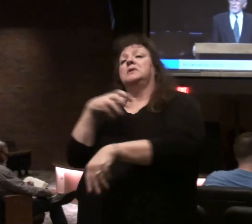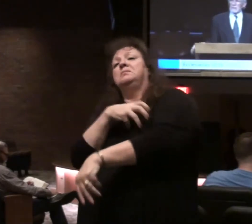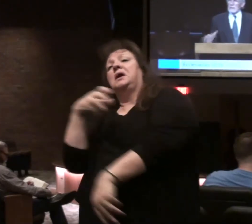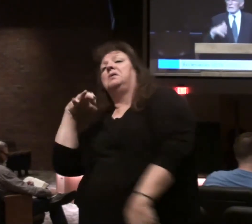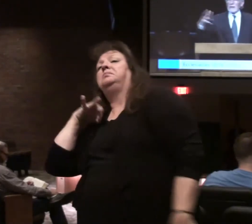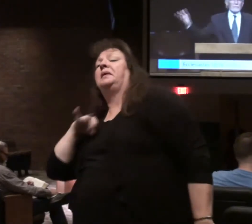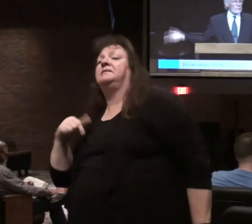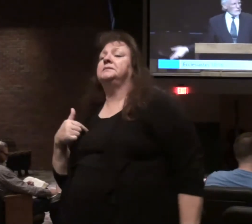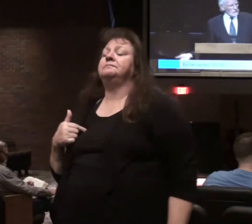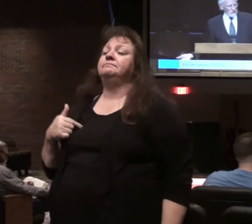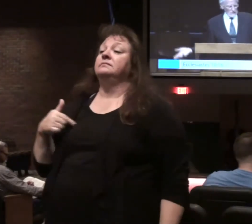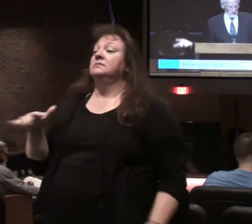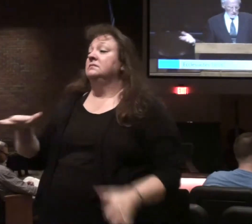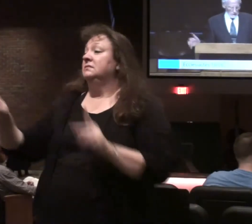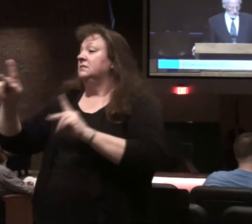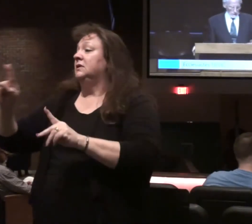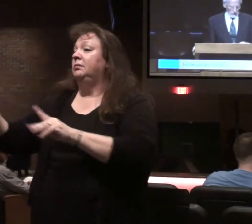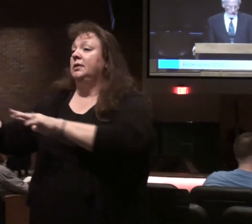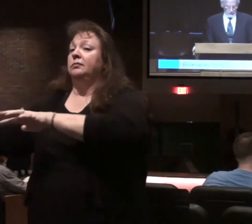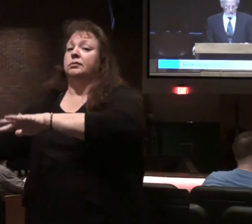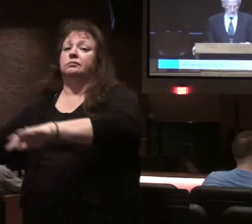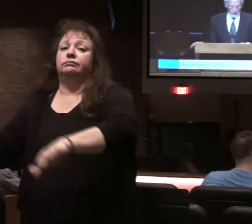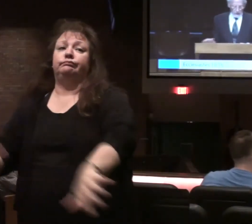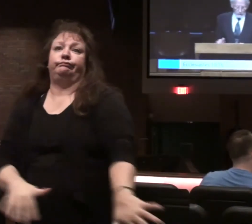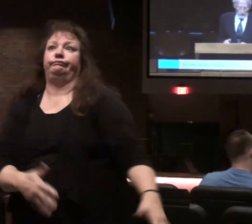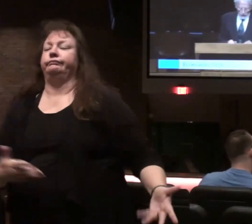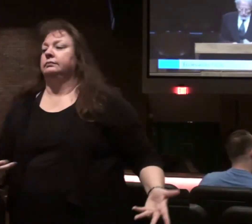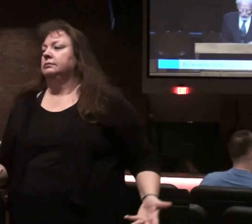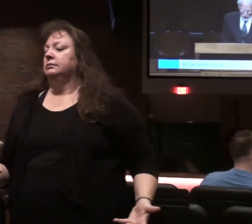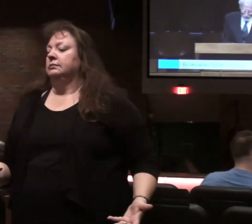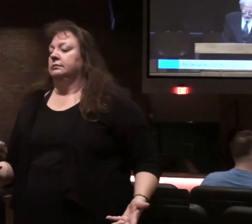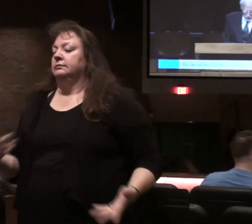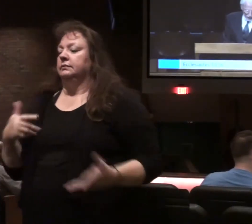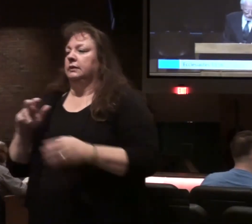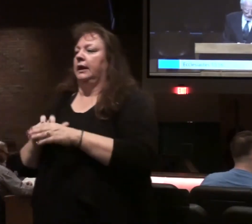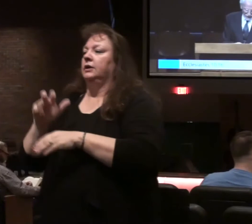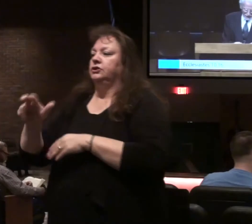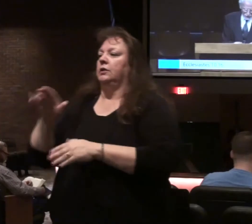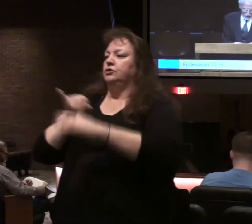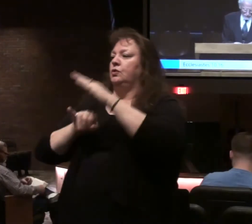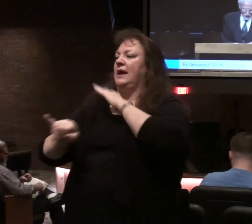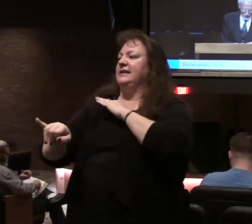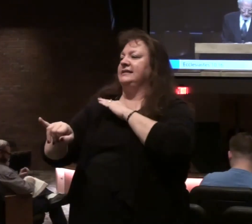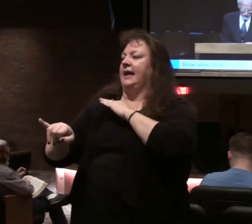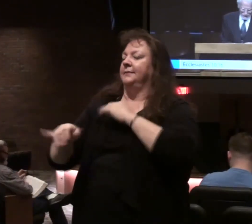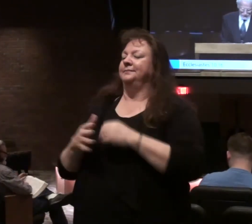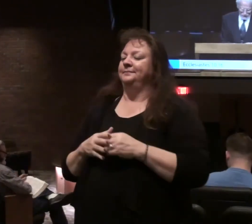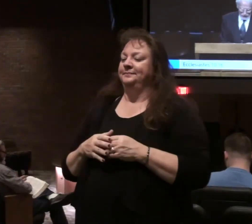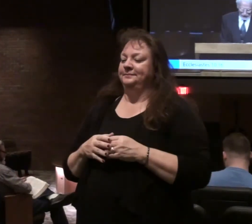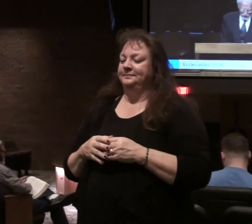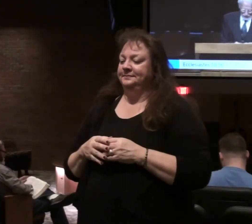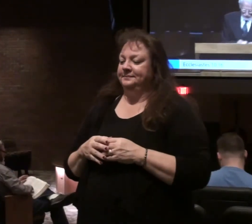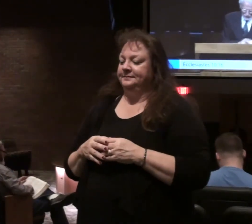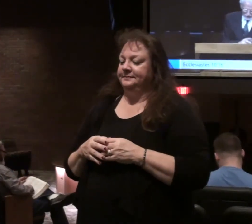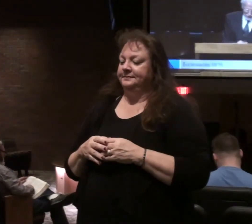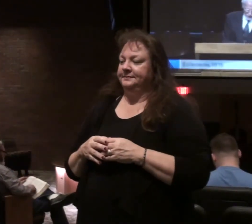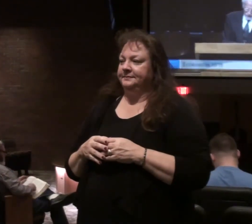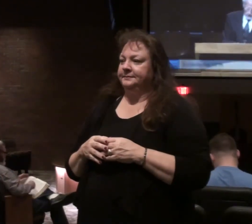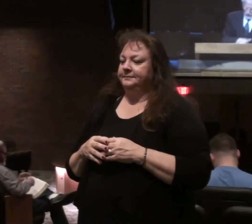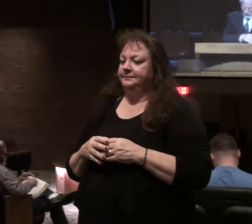of the position, and the country's going down. We do have to jump over to Isaiah. It's right behind